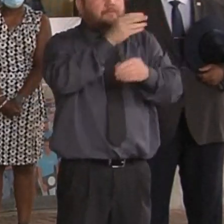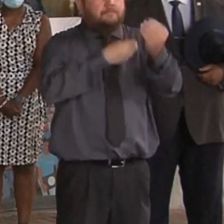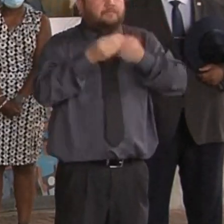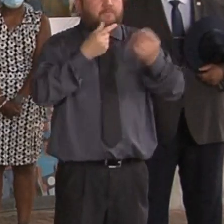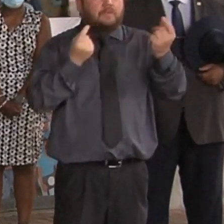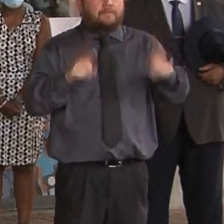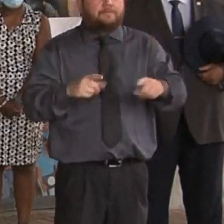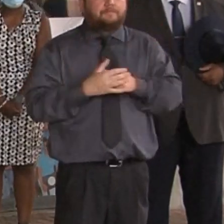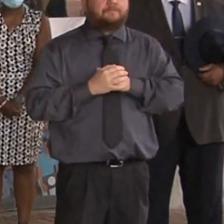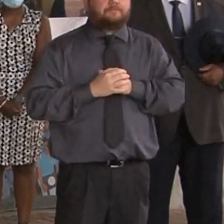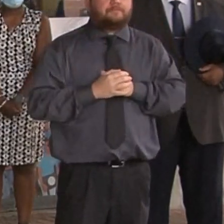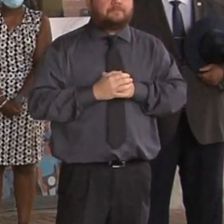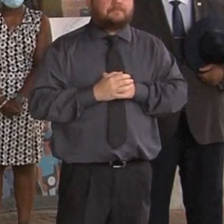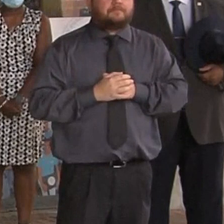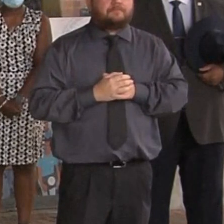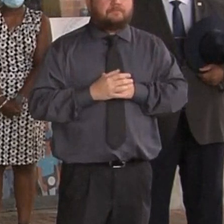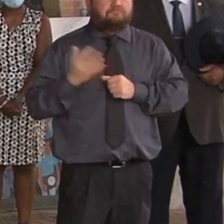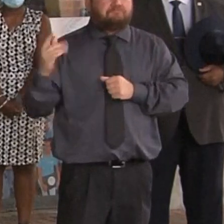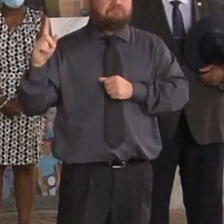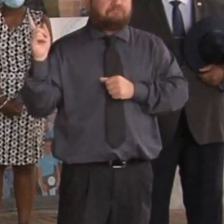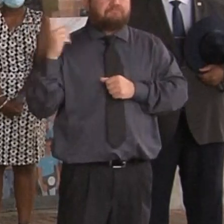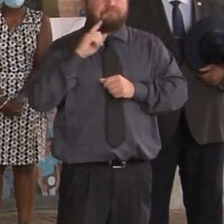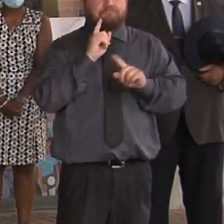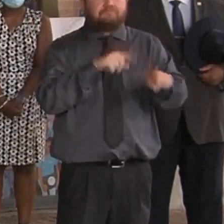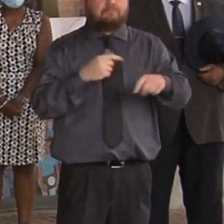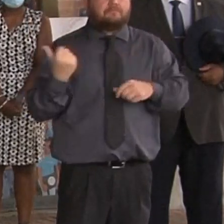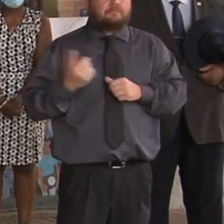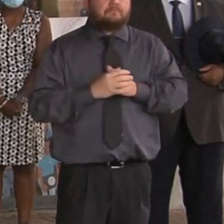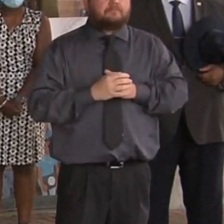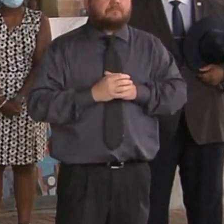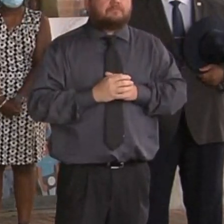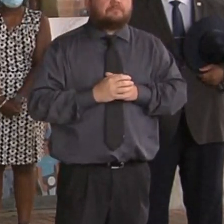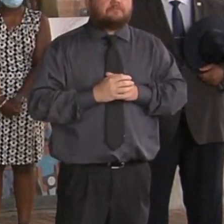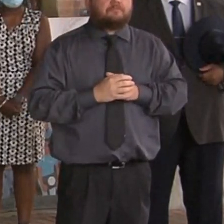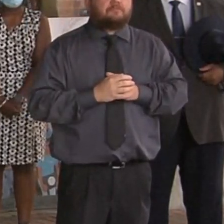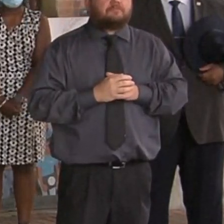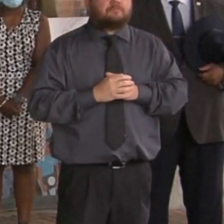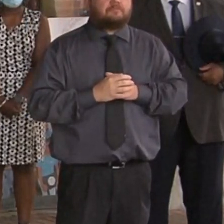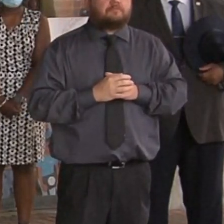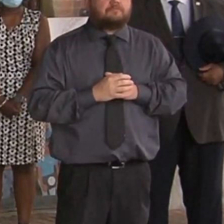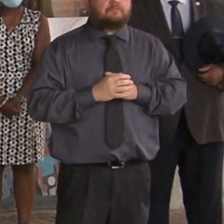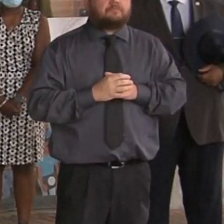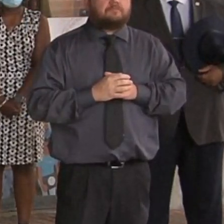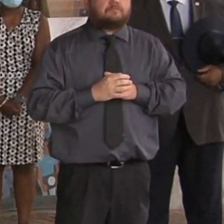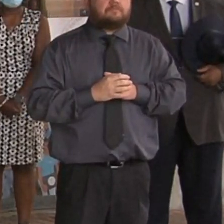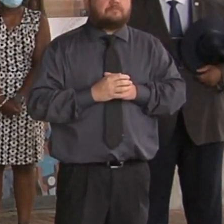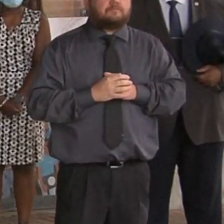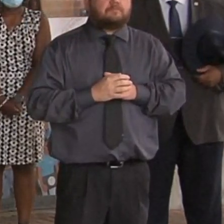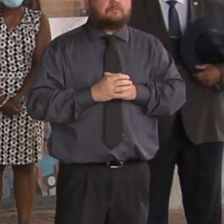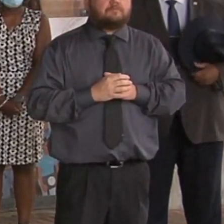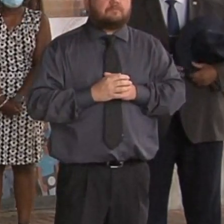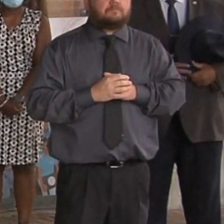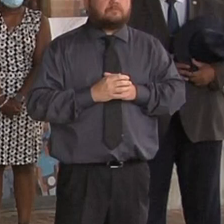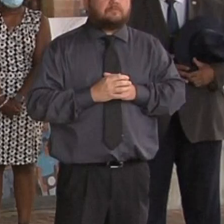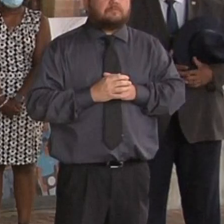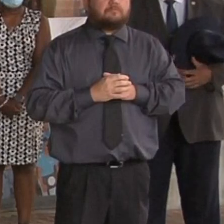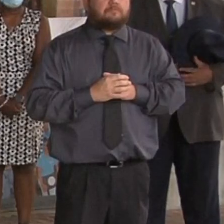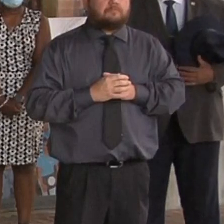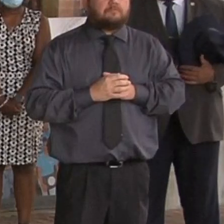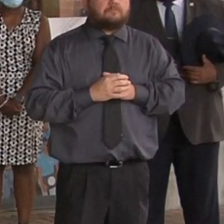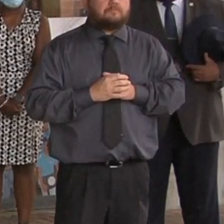we were going to level fund the police department's overtime budget. I canceled